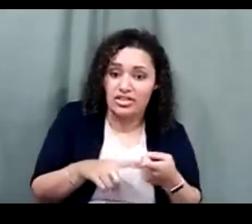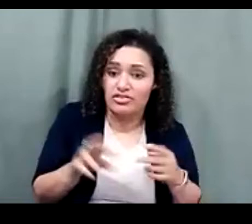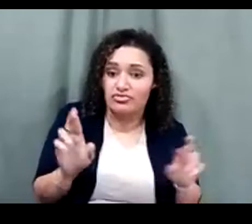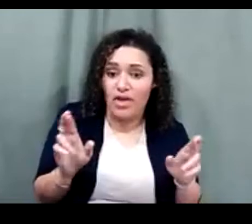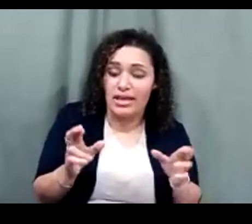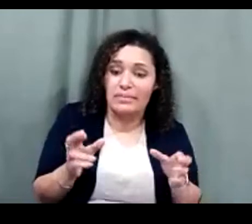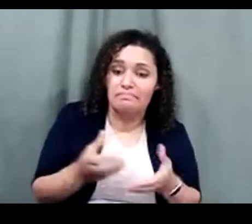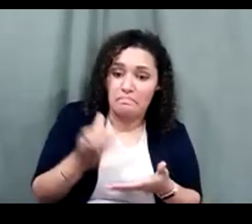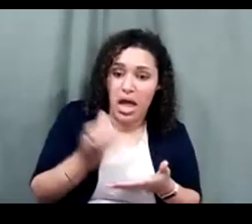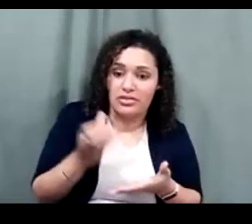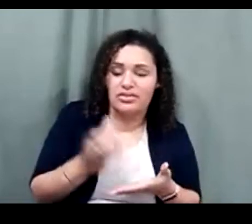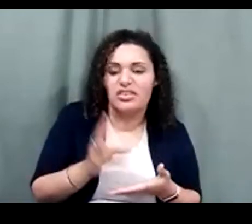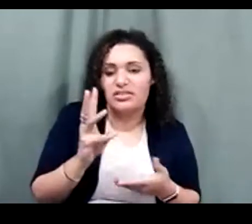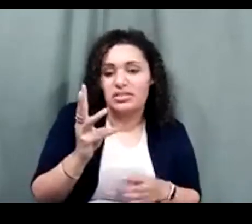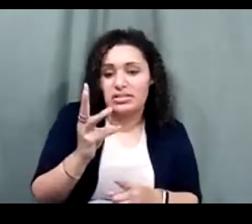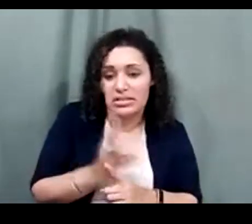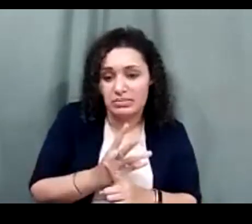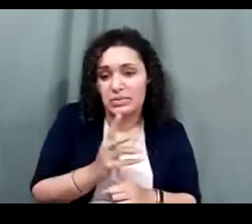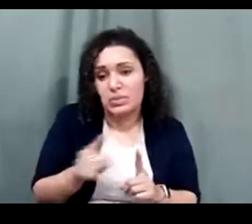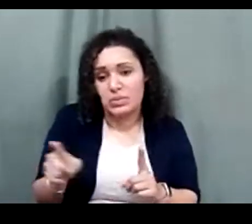or 8 months. I mean, these whites that we picked